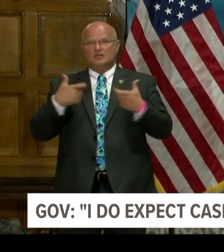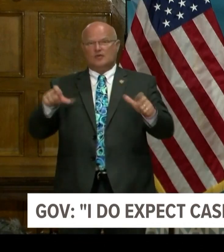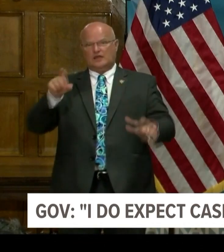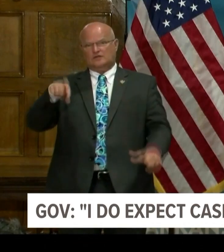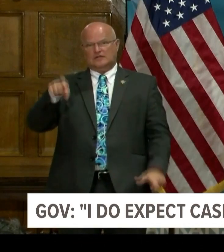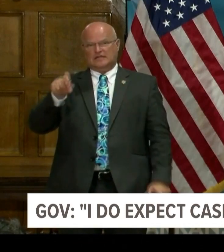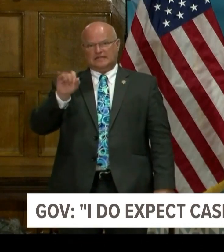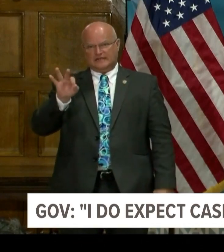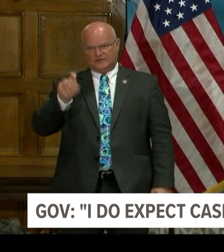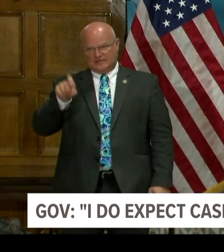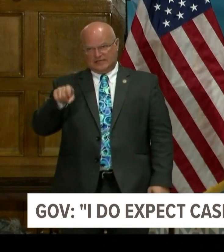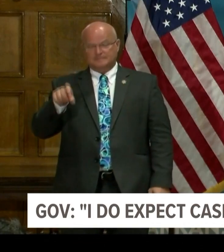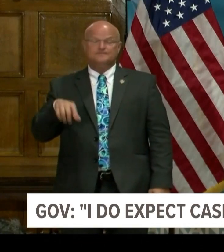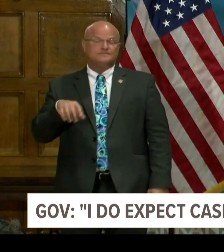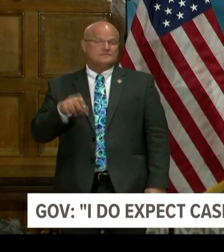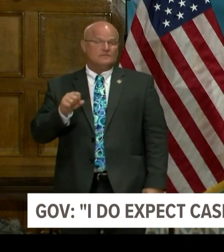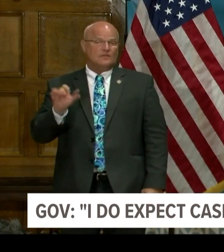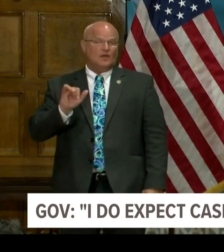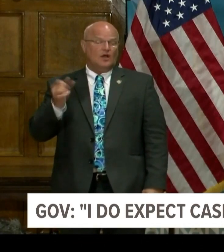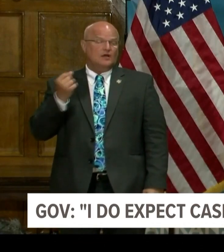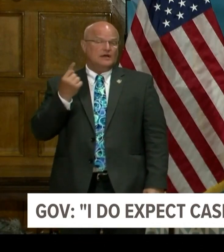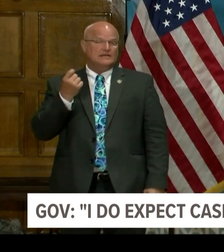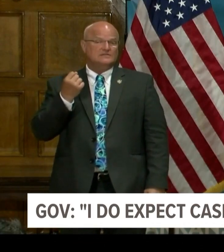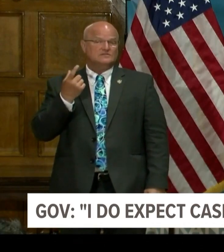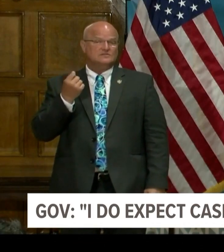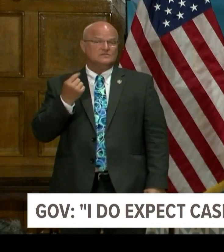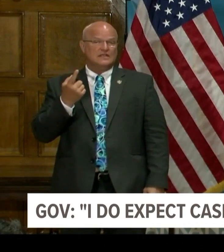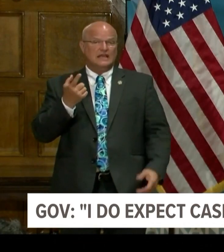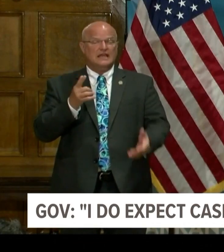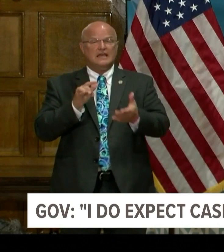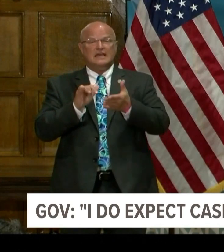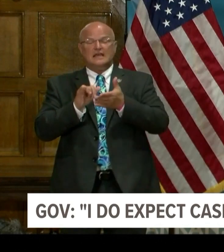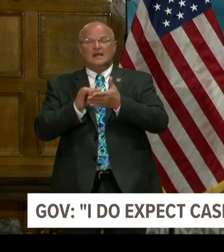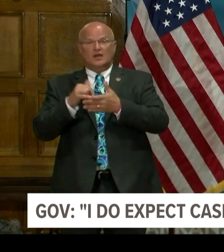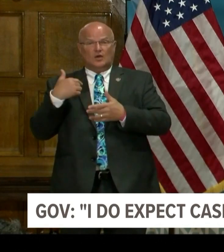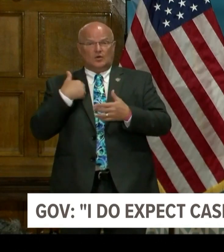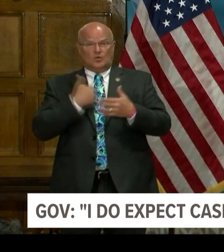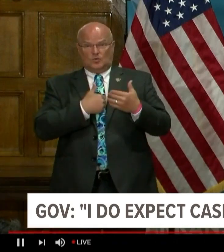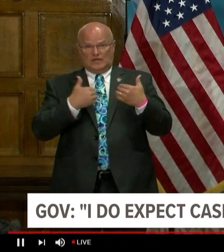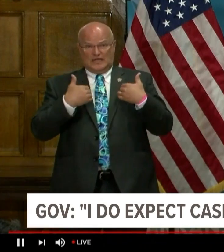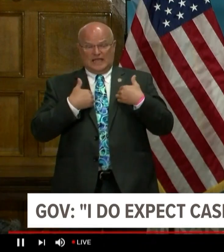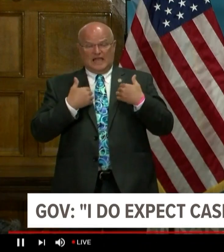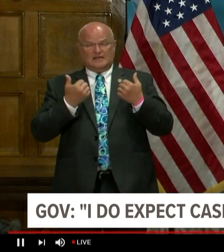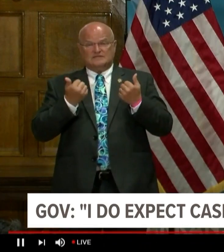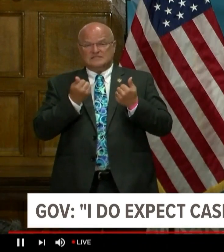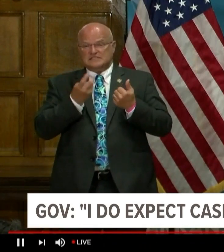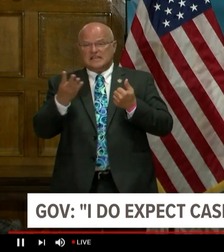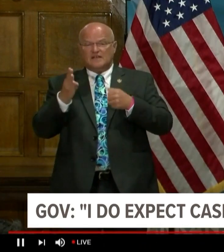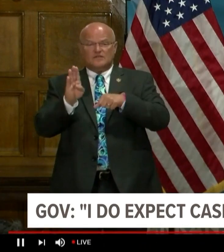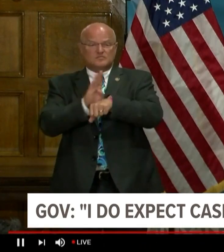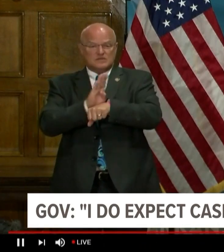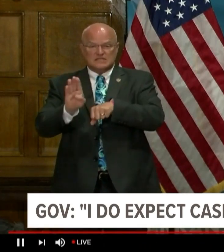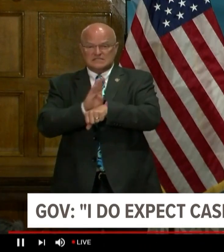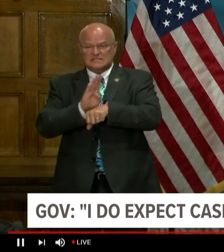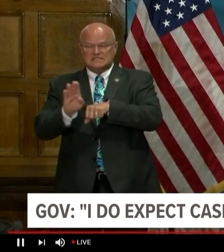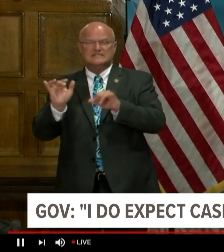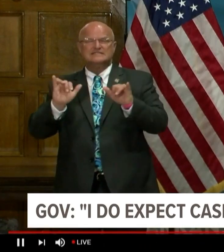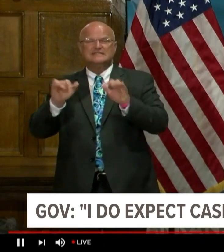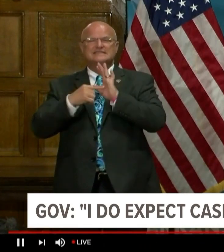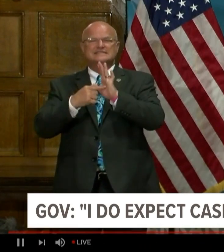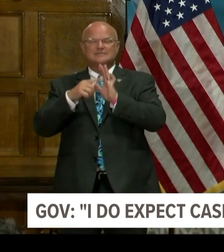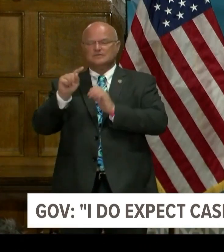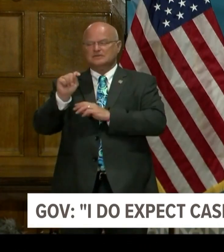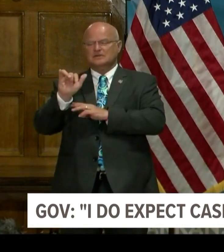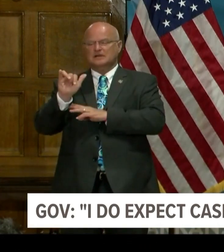greater need. And you have to realize also that, we have a number of industries, and Tyson's is one of those,